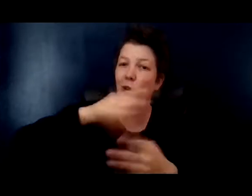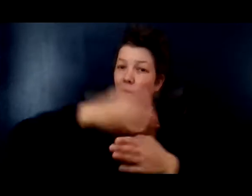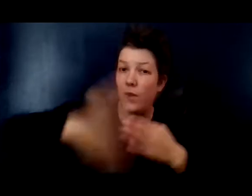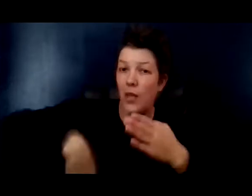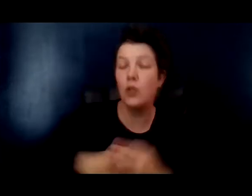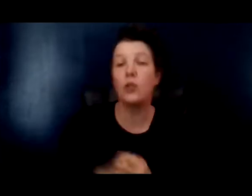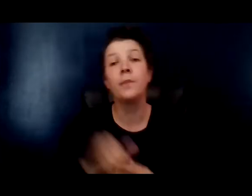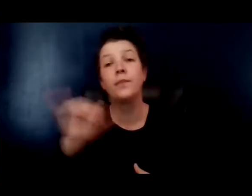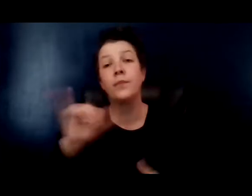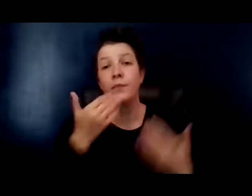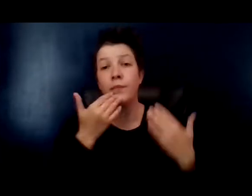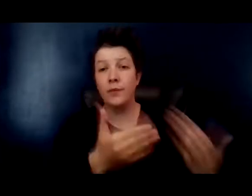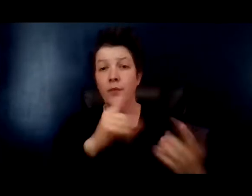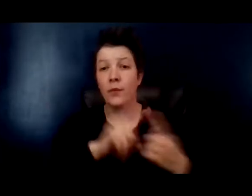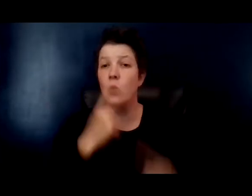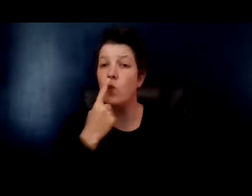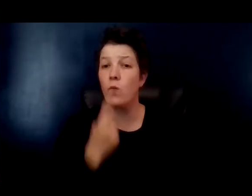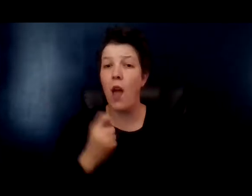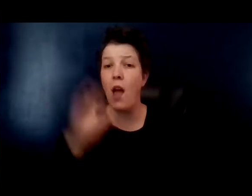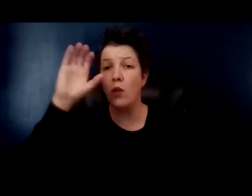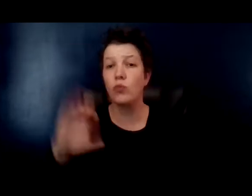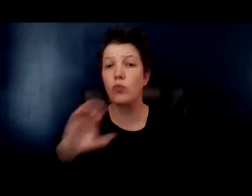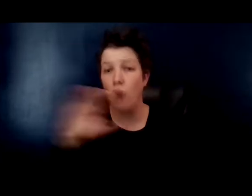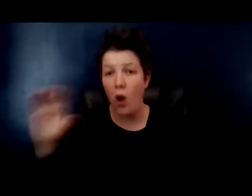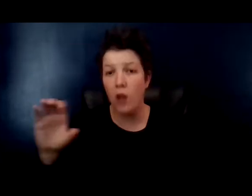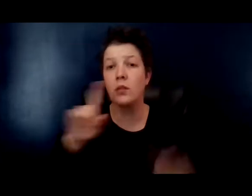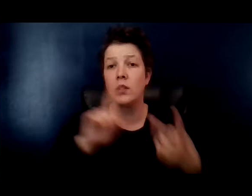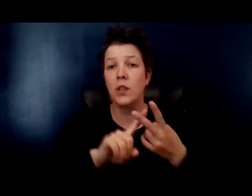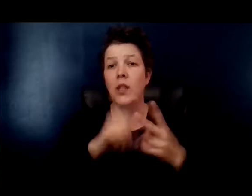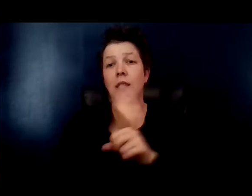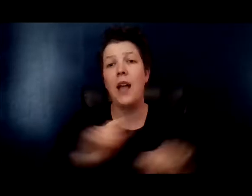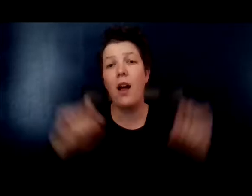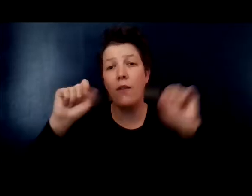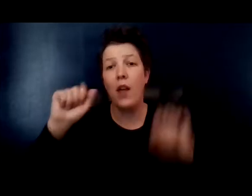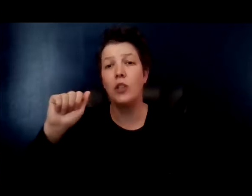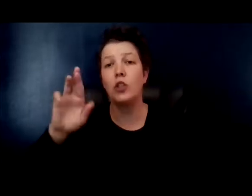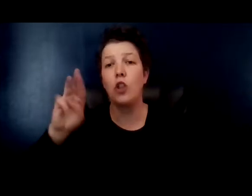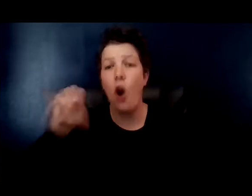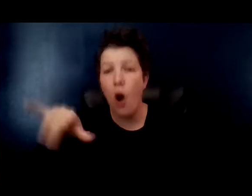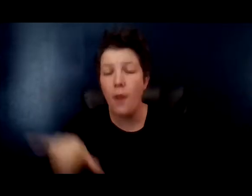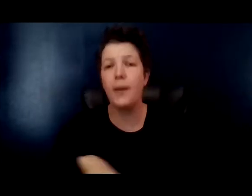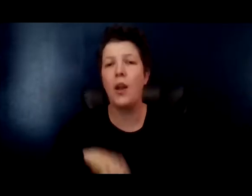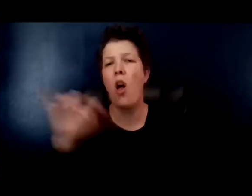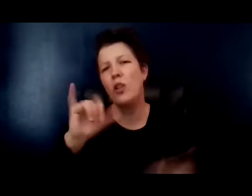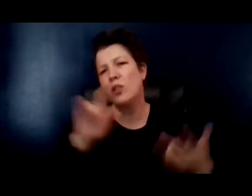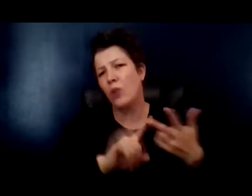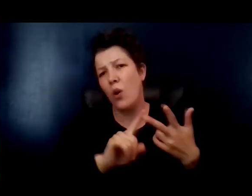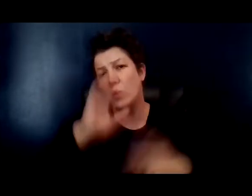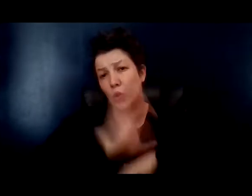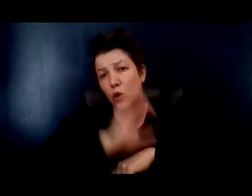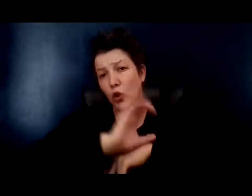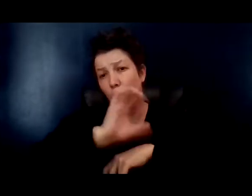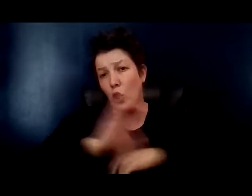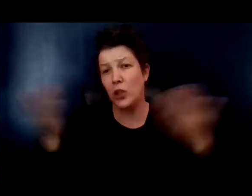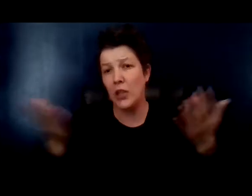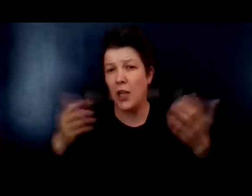to Red Cross, Salvation Army, to all the churches, all the faith-based churches here in our community, the way they've stepped up and they volunteered and had